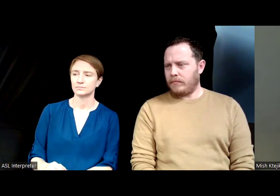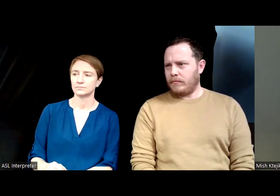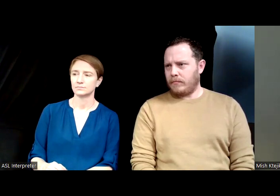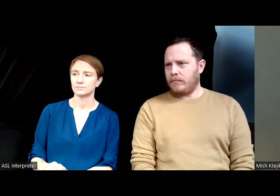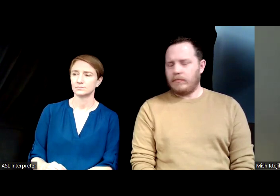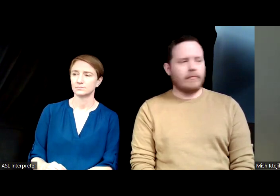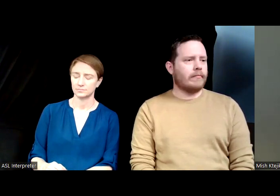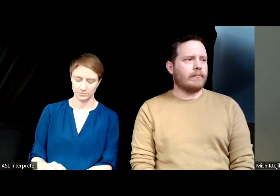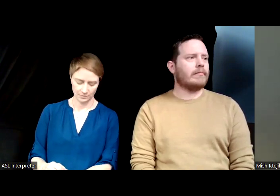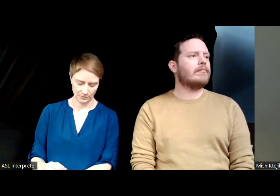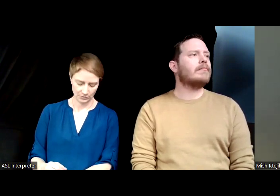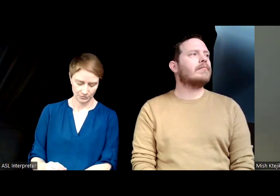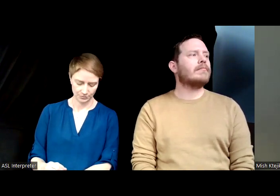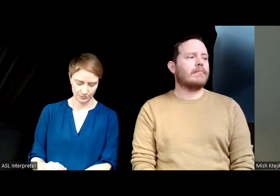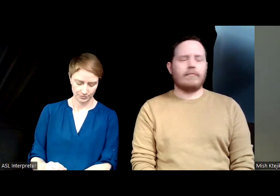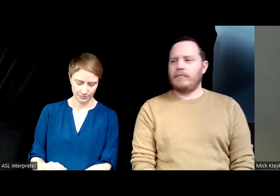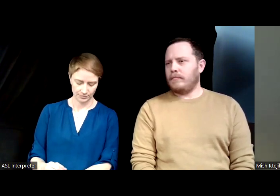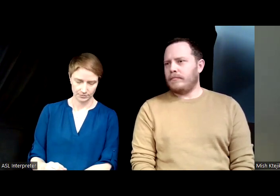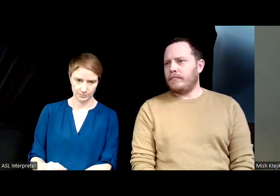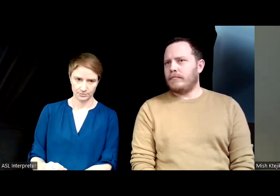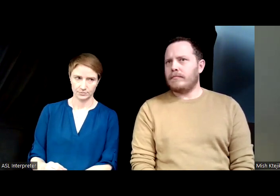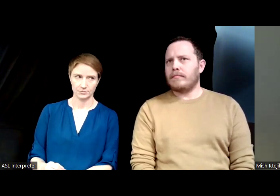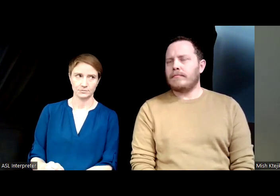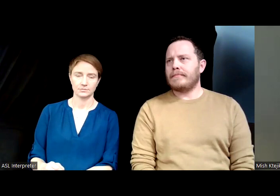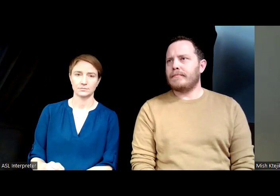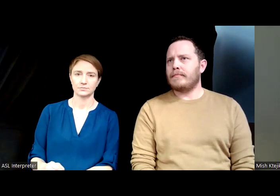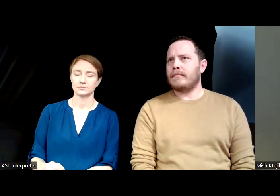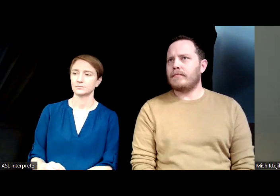Yes, page 5, line 7. For Al.